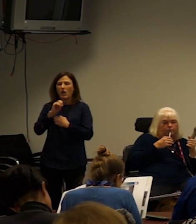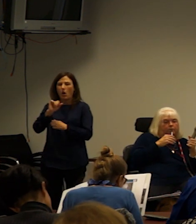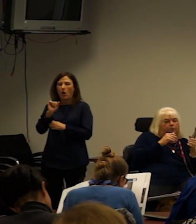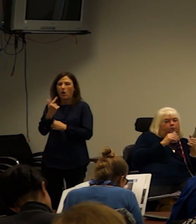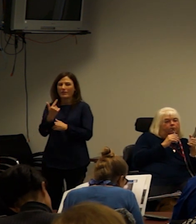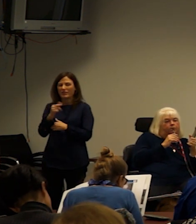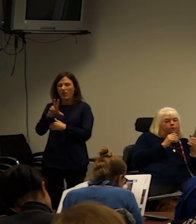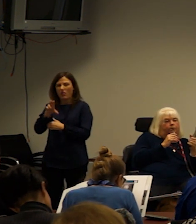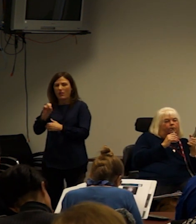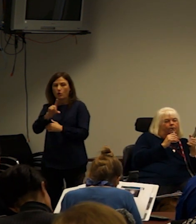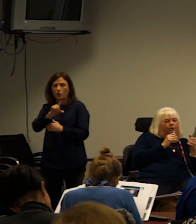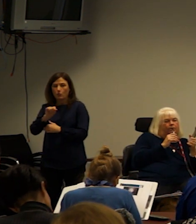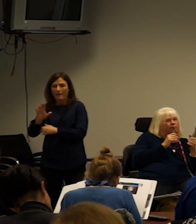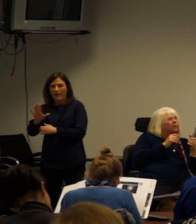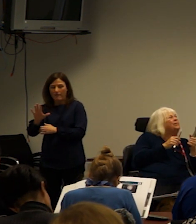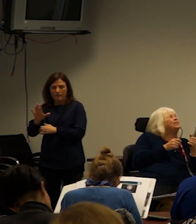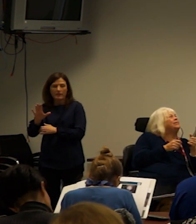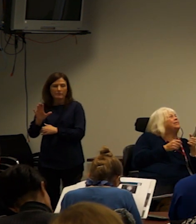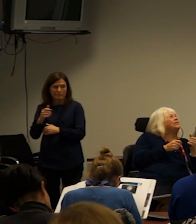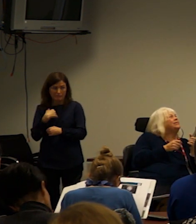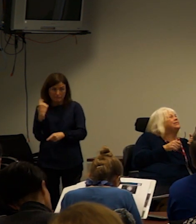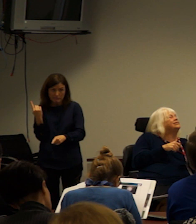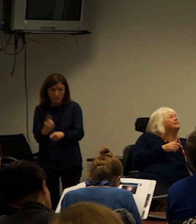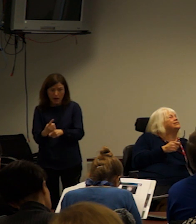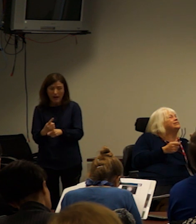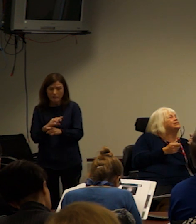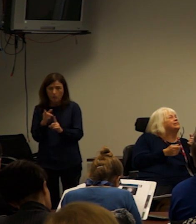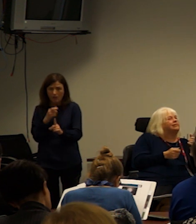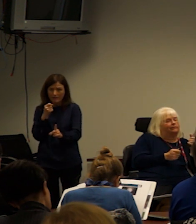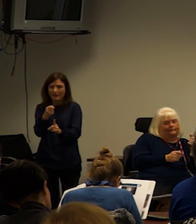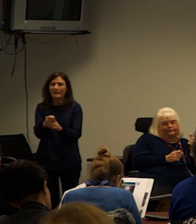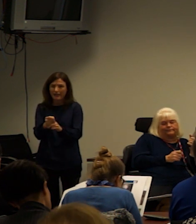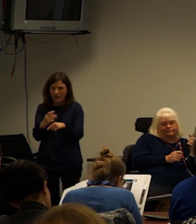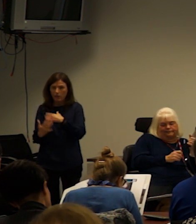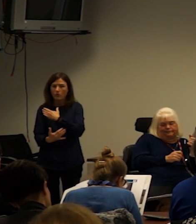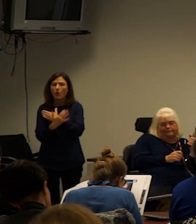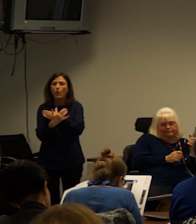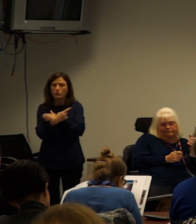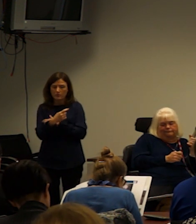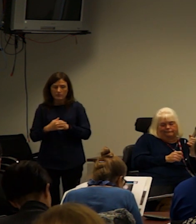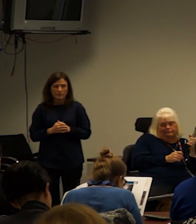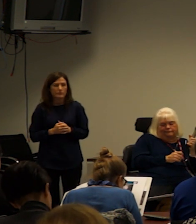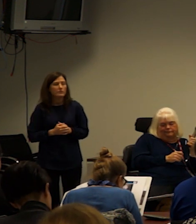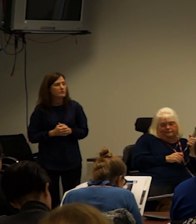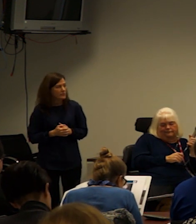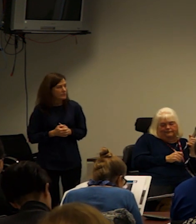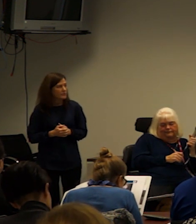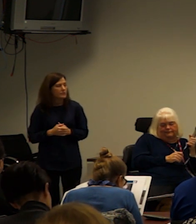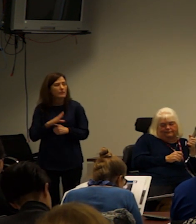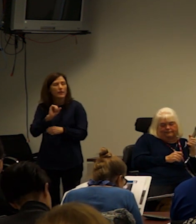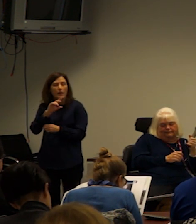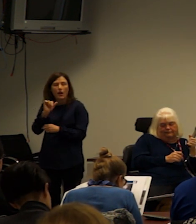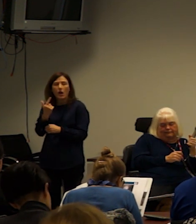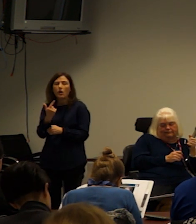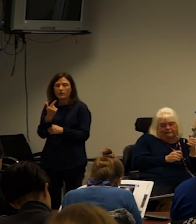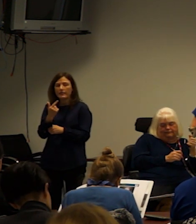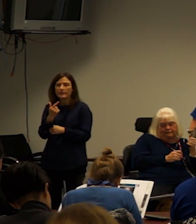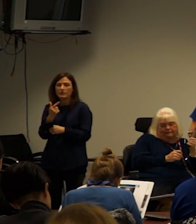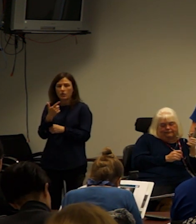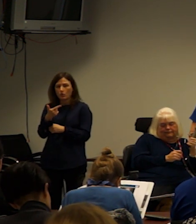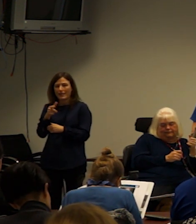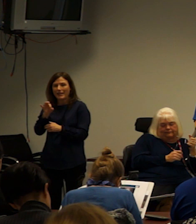August 30th of 2005. Am I right? 29th, excuse me. Thank you. August 29th of